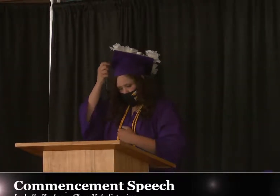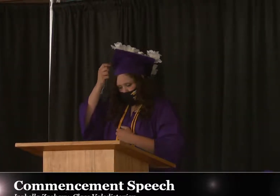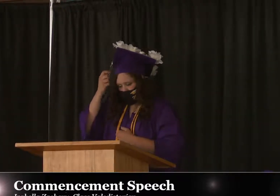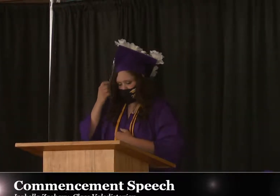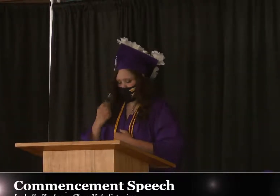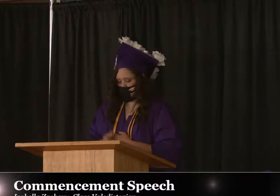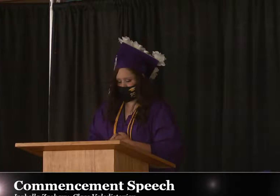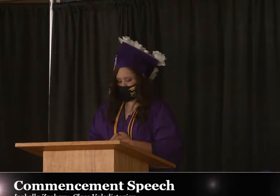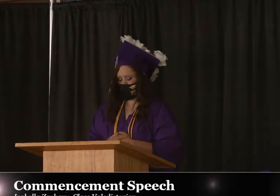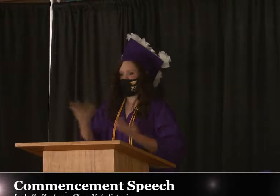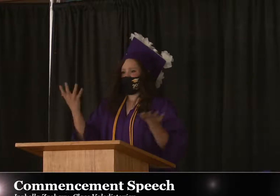and moving on.